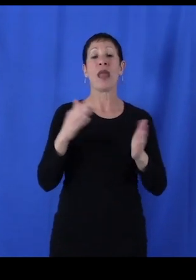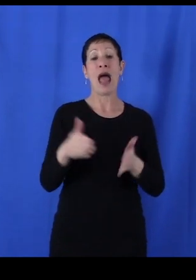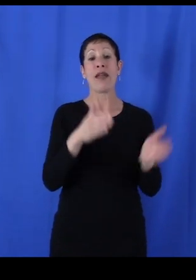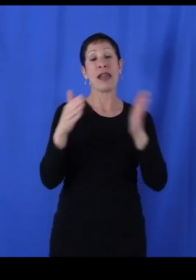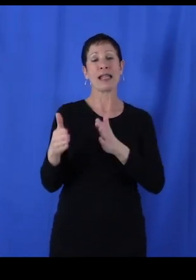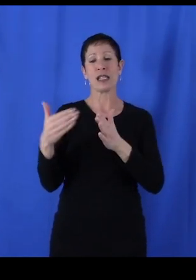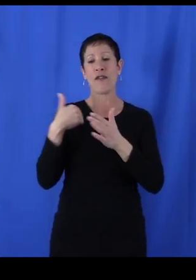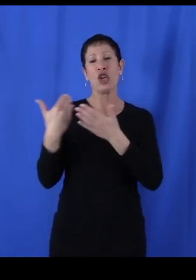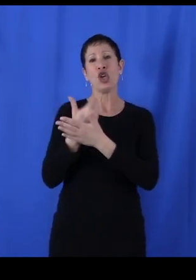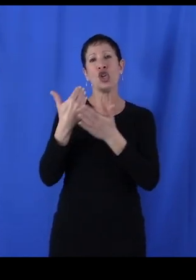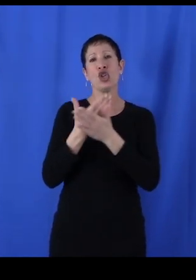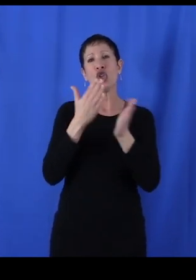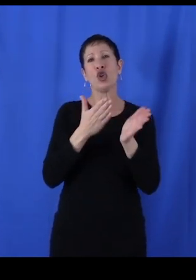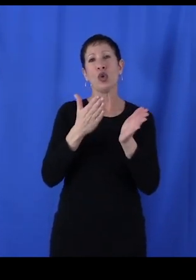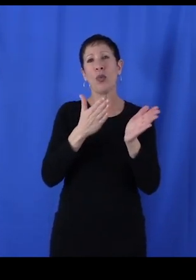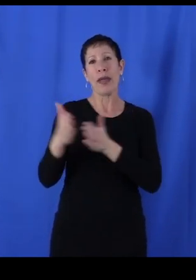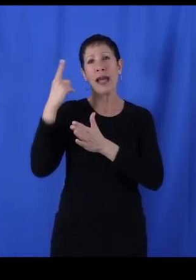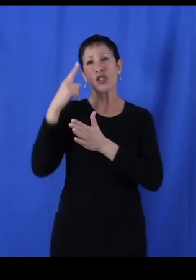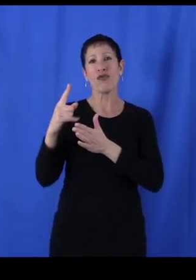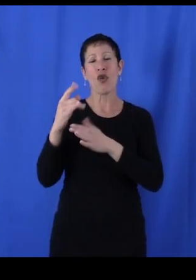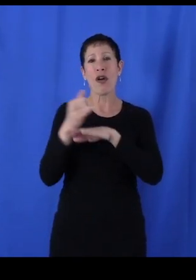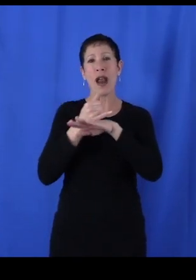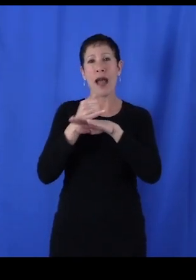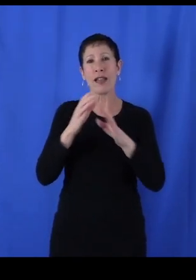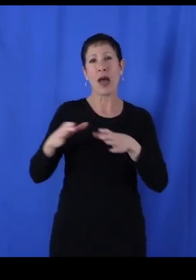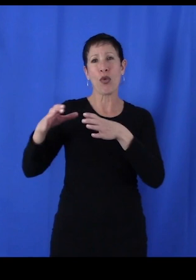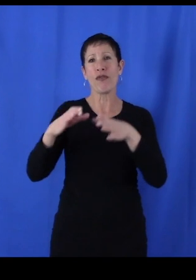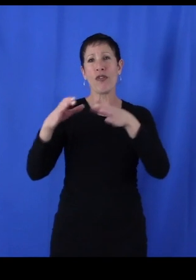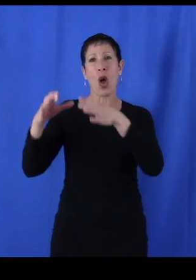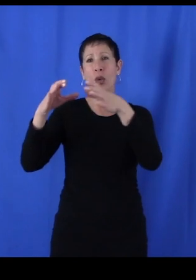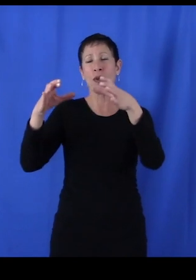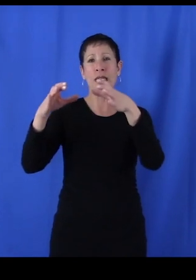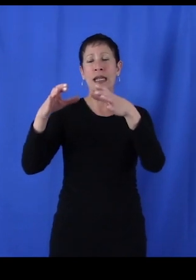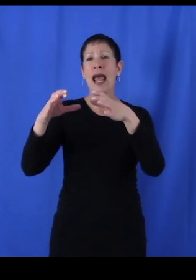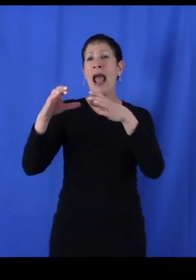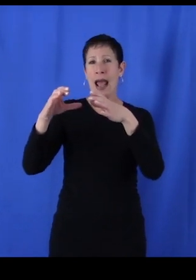island in the South Polynesian, in French Polynesia.